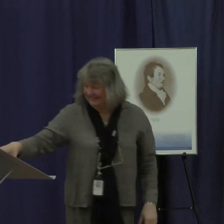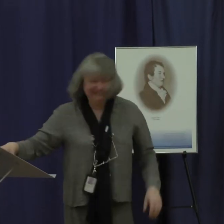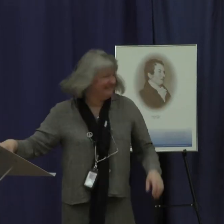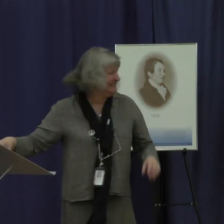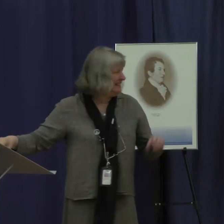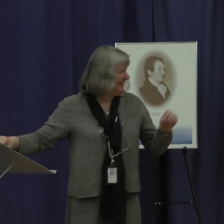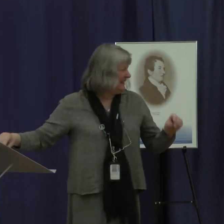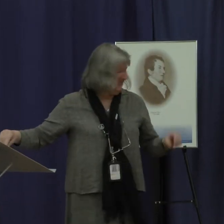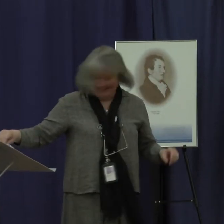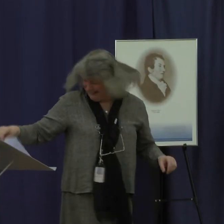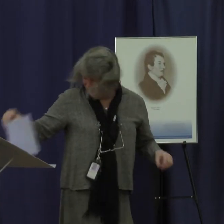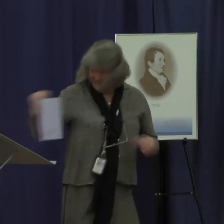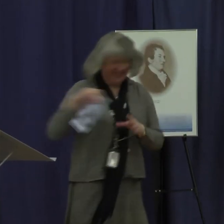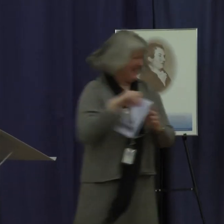more national winners again.